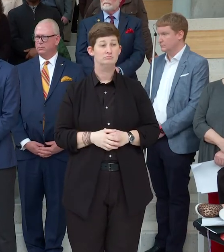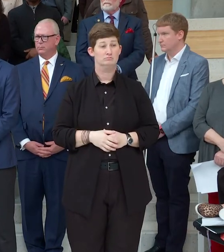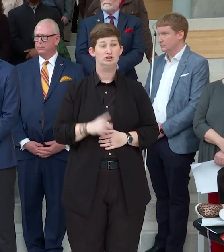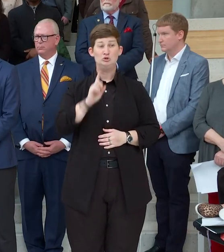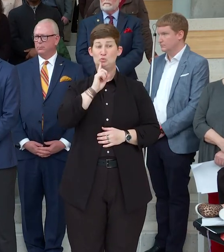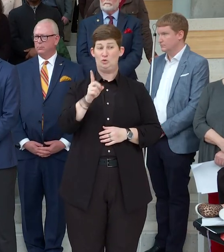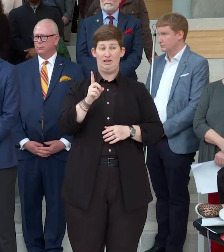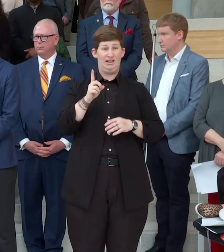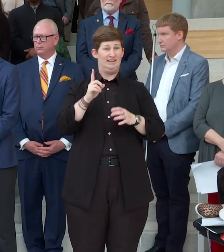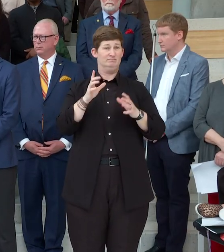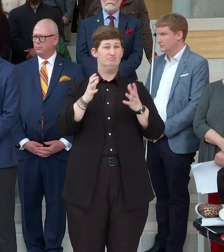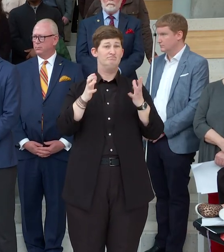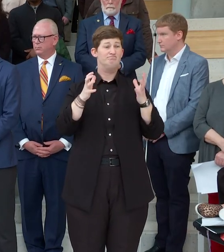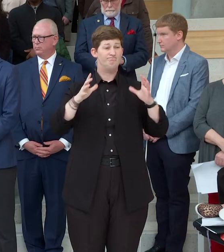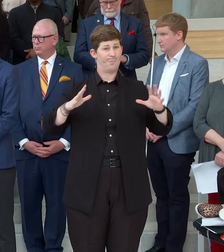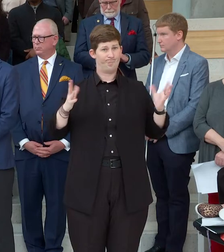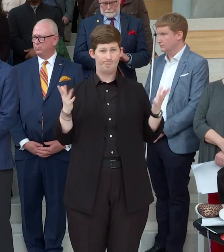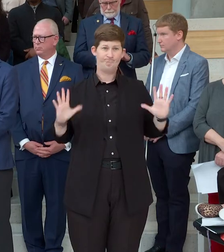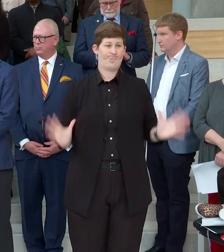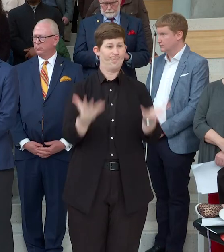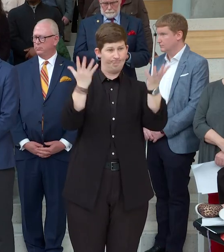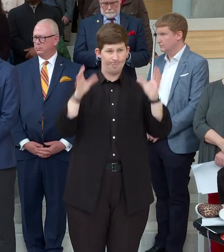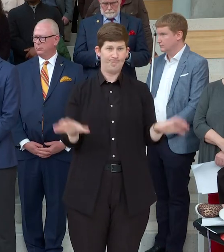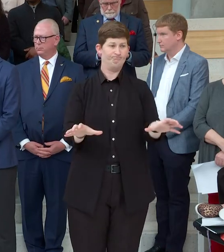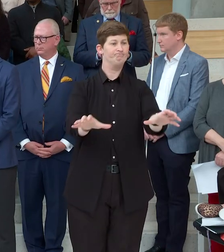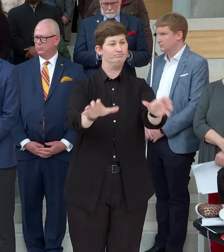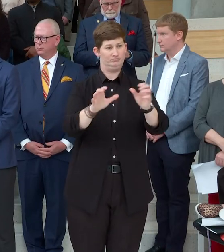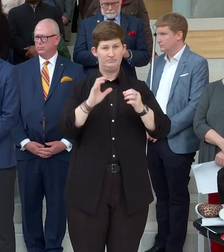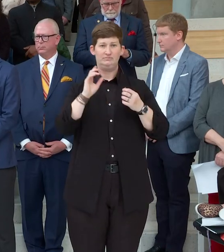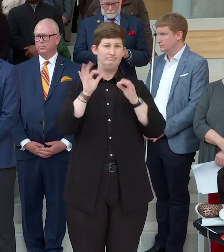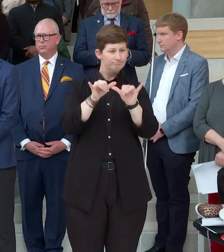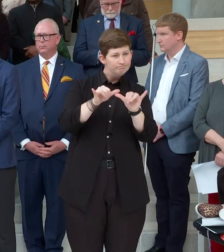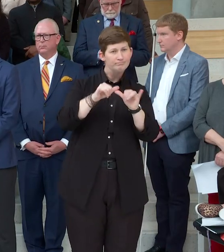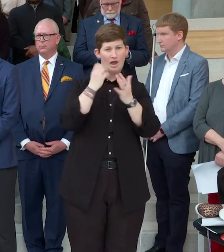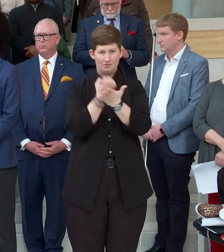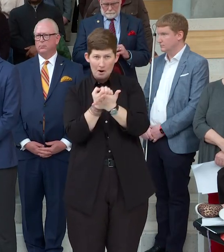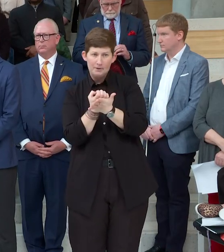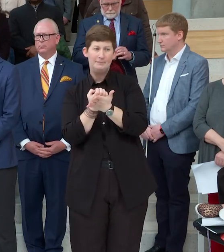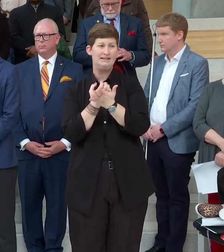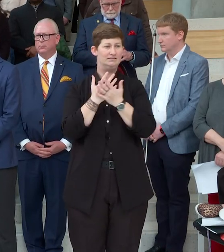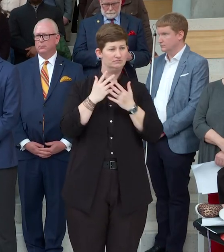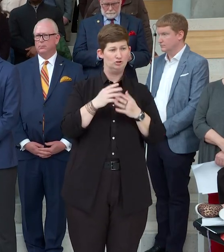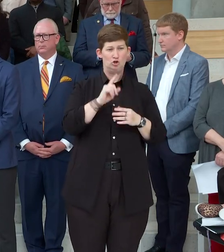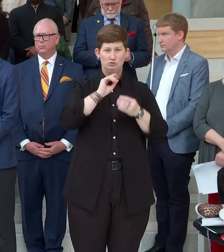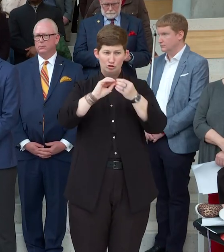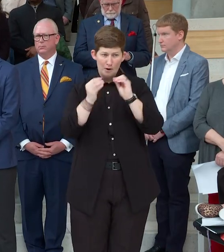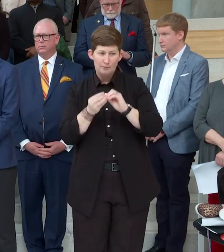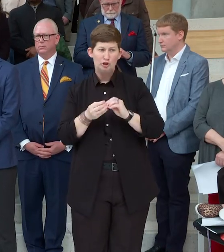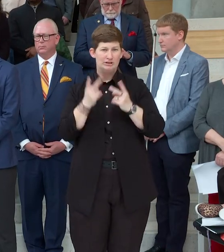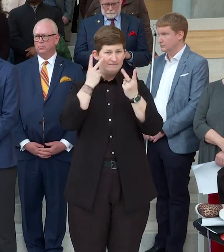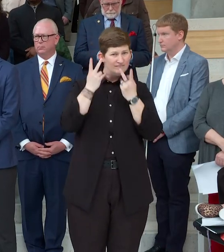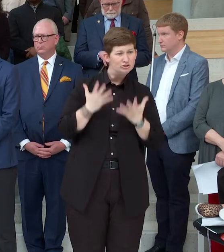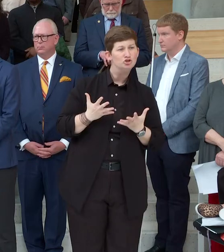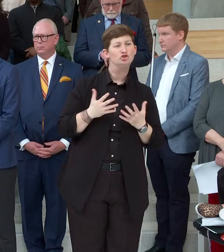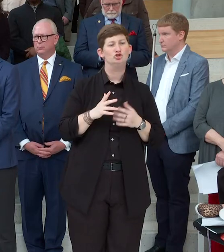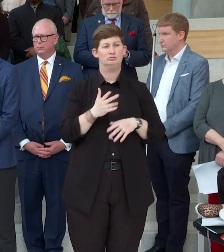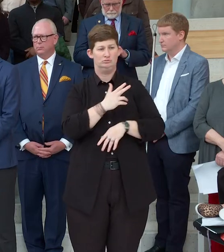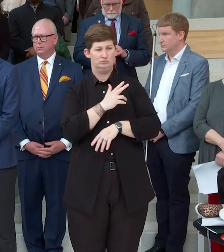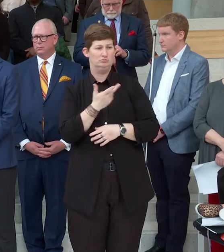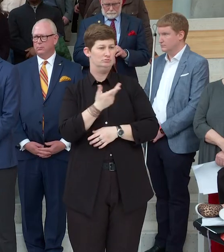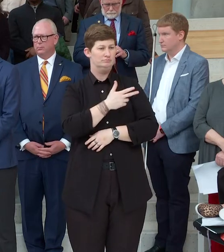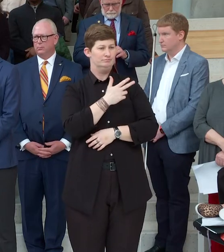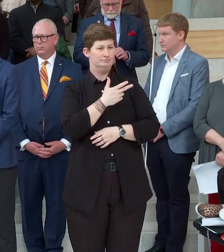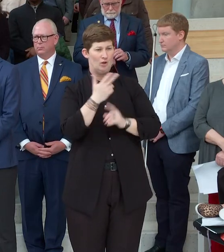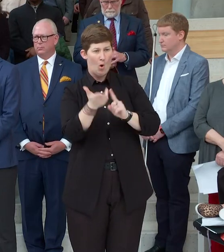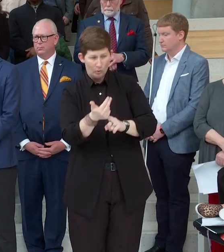we measure all sorts of things with regards to the economy. You heard a lot of those today, the great numbers around the visitors that we bring here, the hotel room nights, the economic